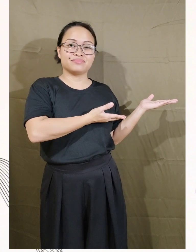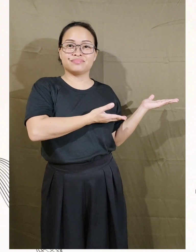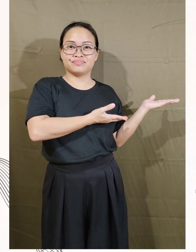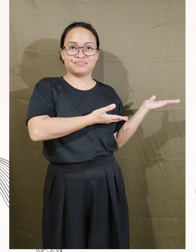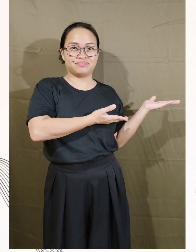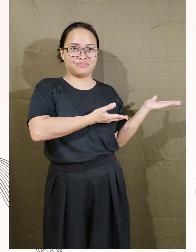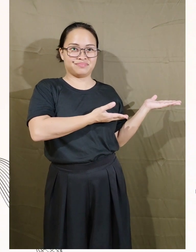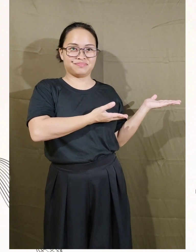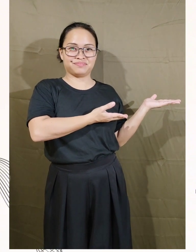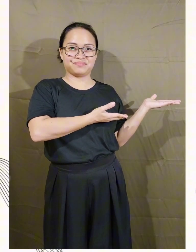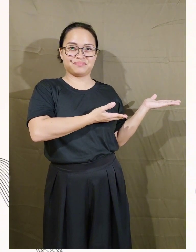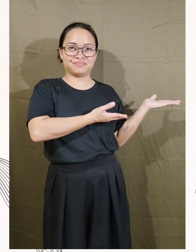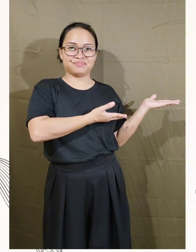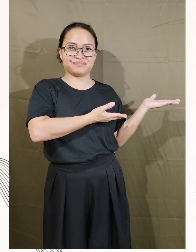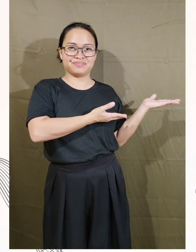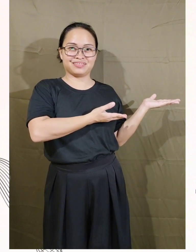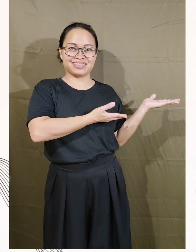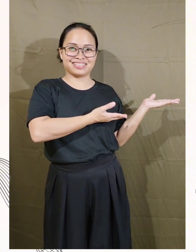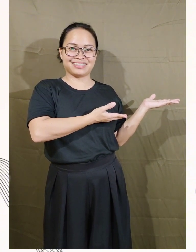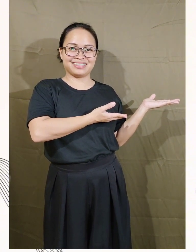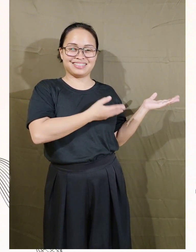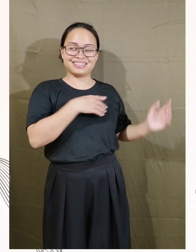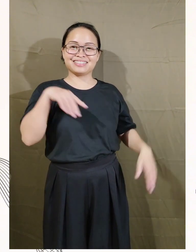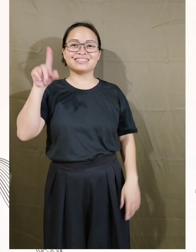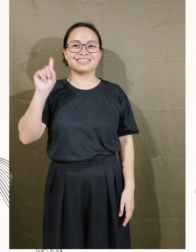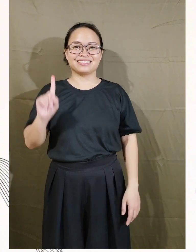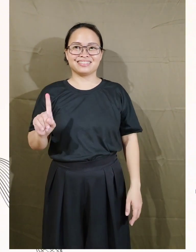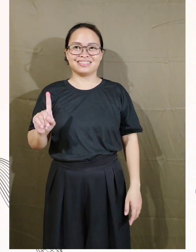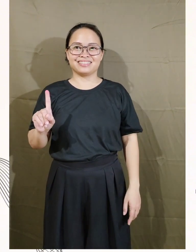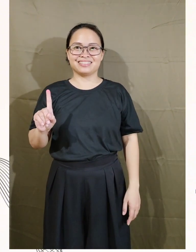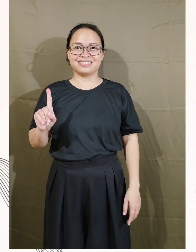2. We are left with 1.